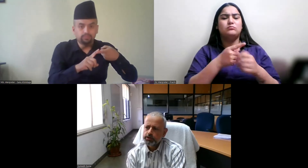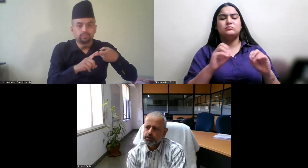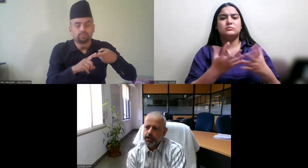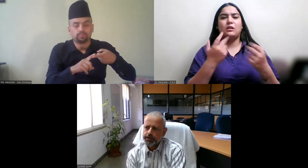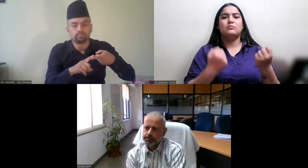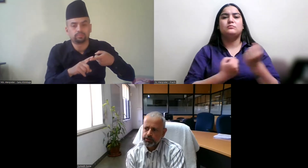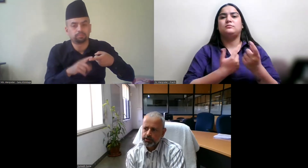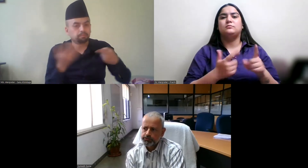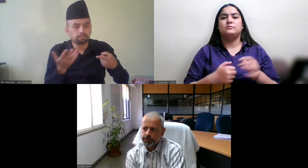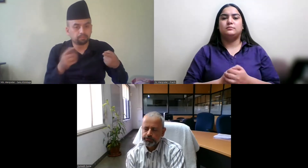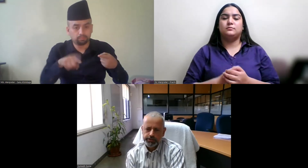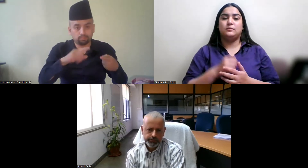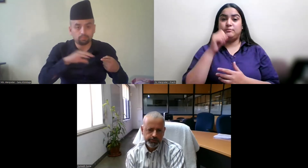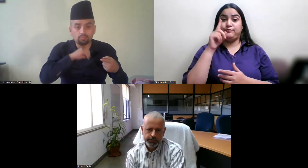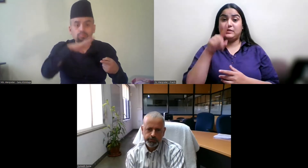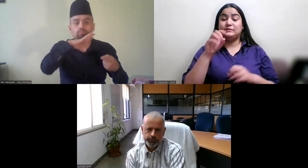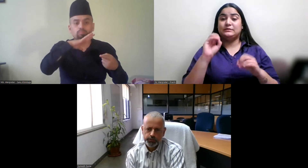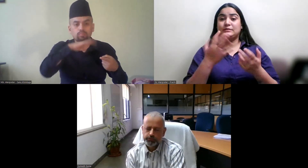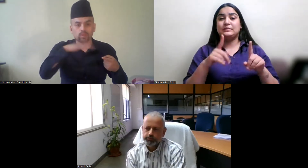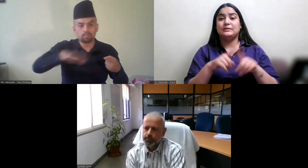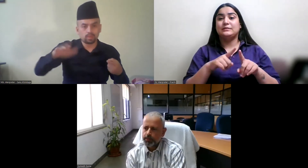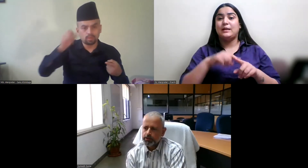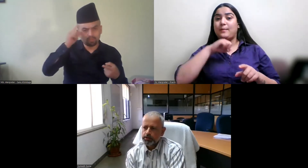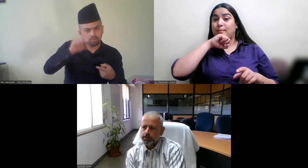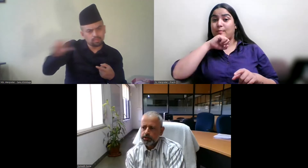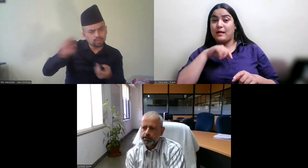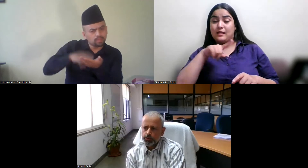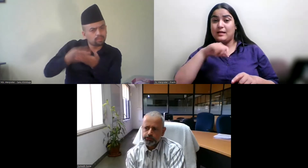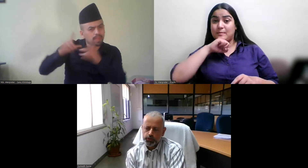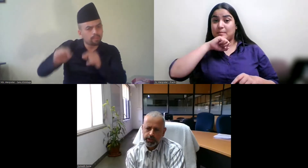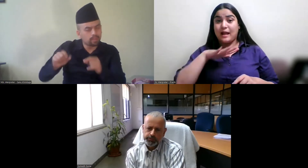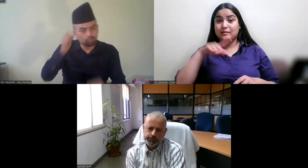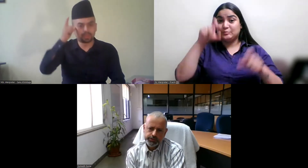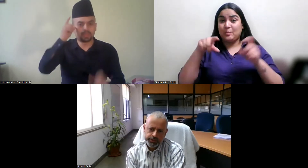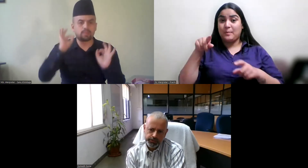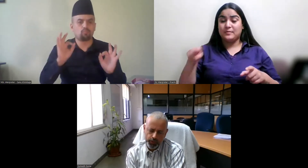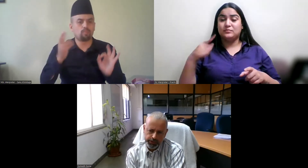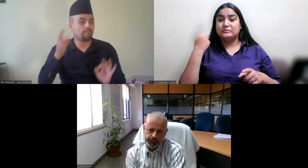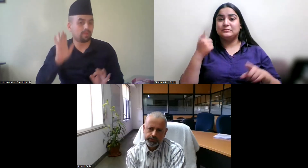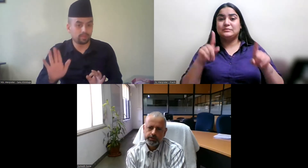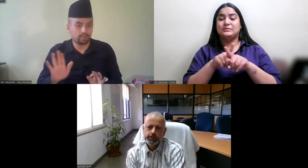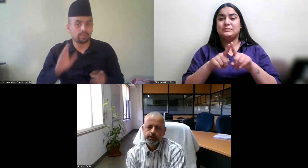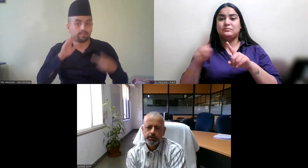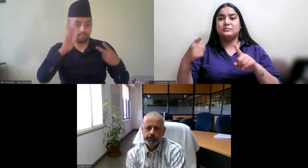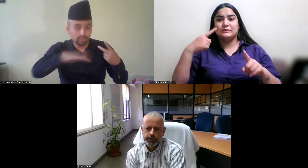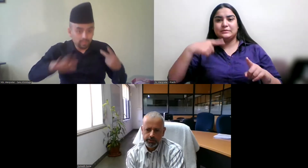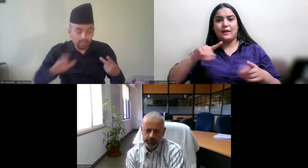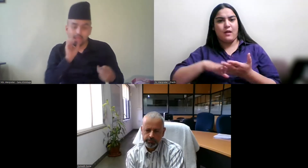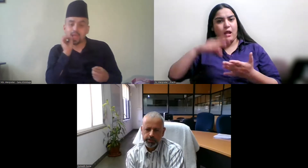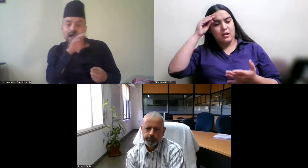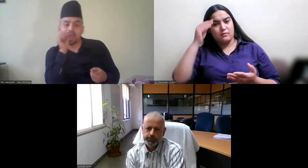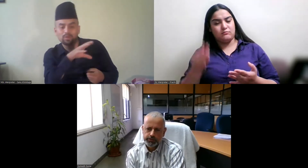helps adults understand children's concerns, of course. It also helps children voice